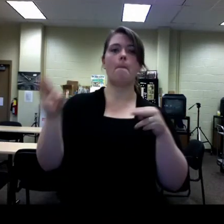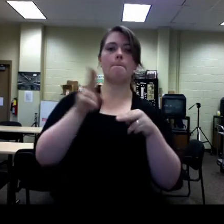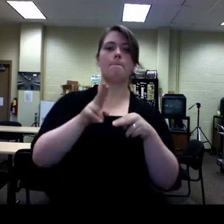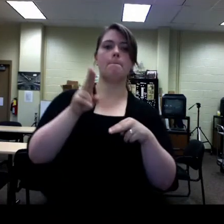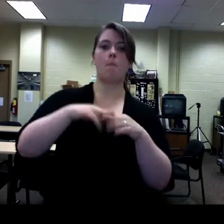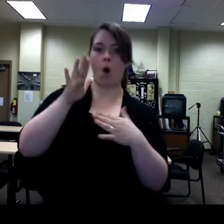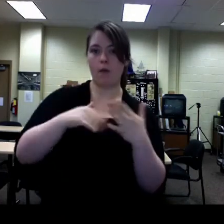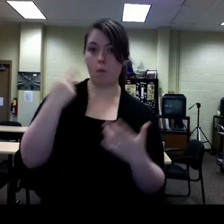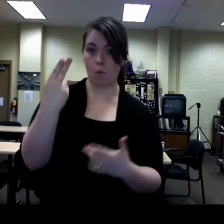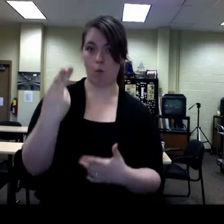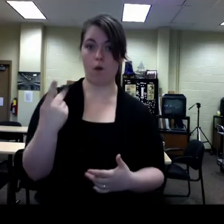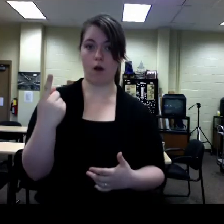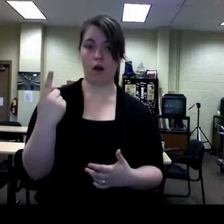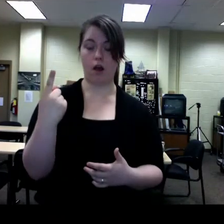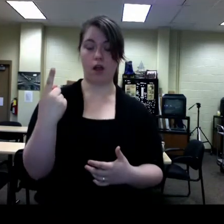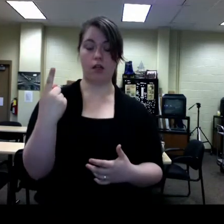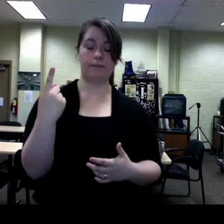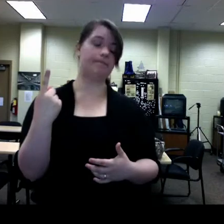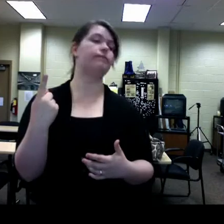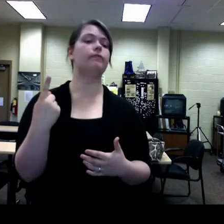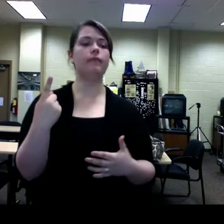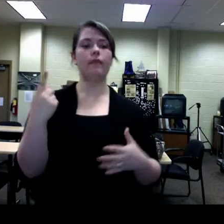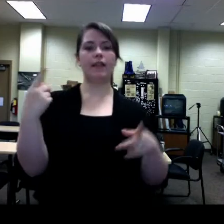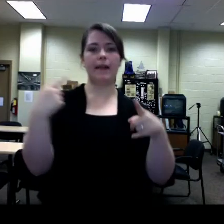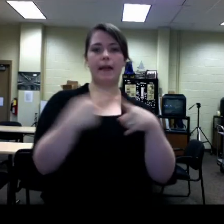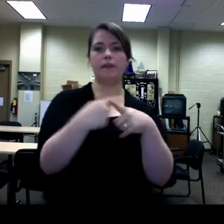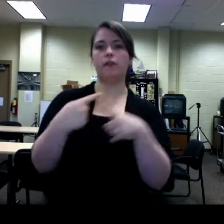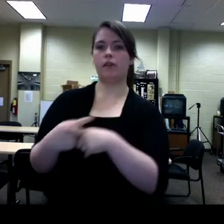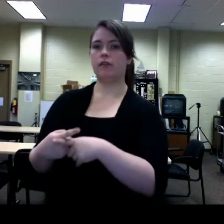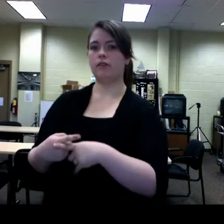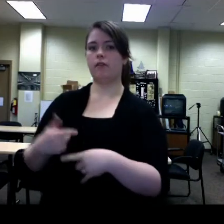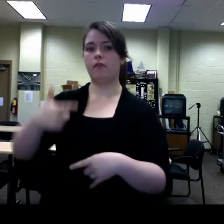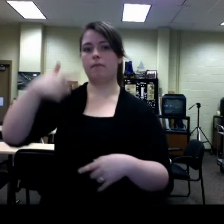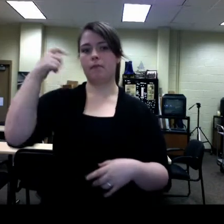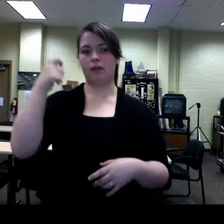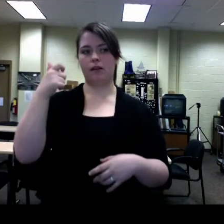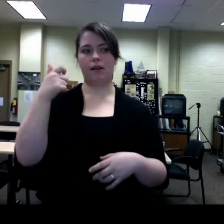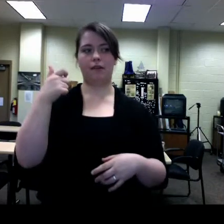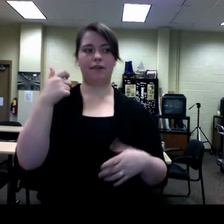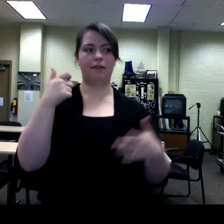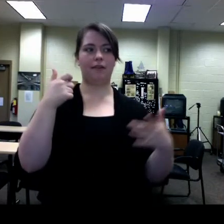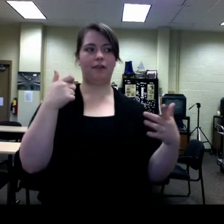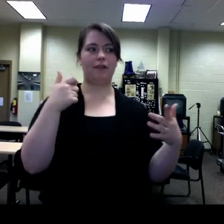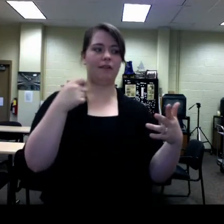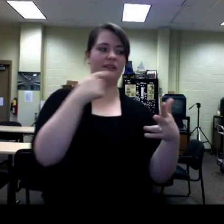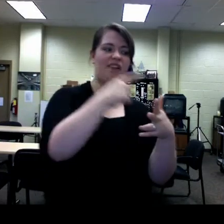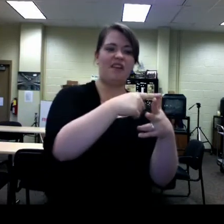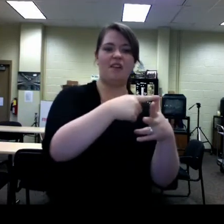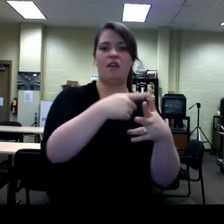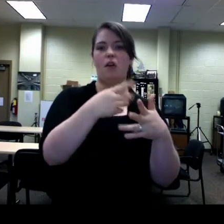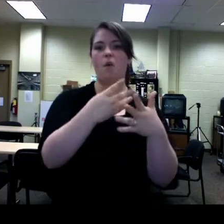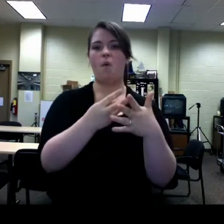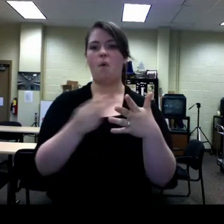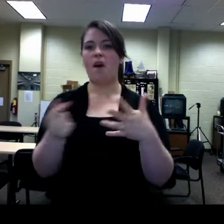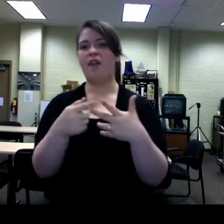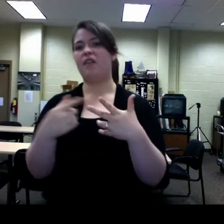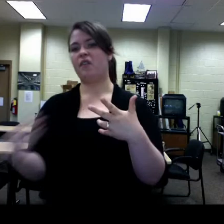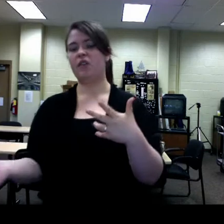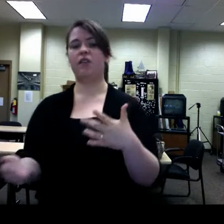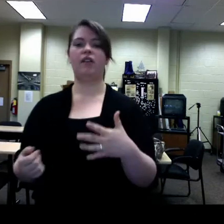moments, these wane. That in a relationship, passion